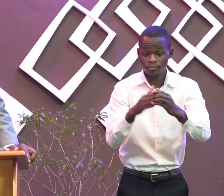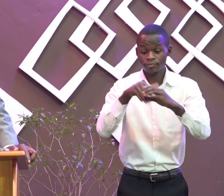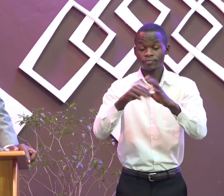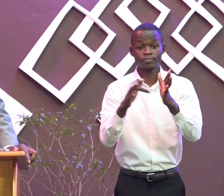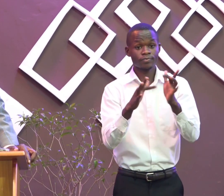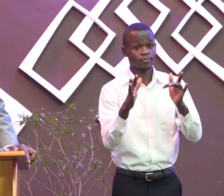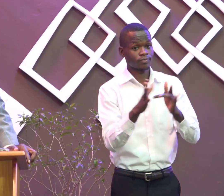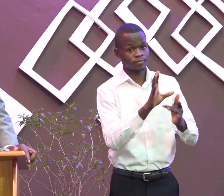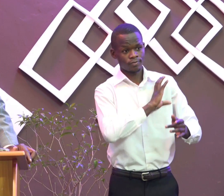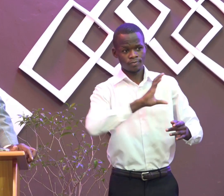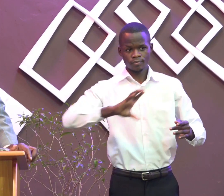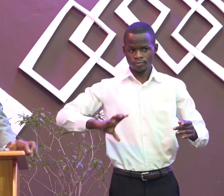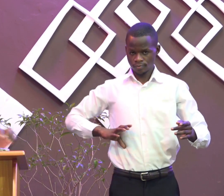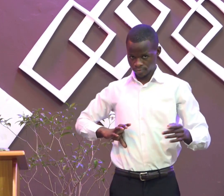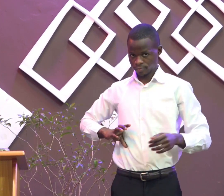waffe ababulira